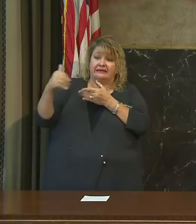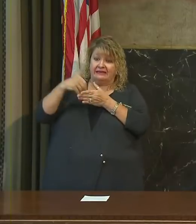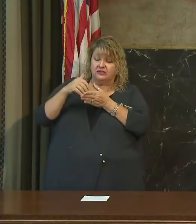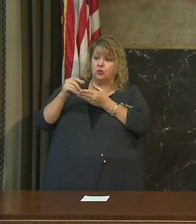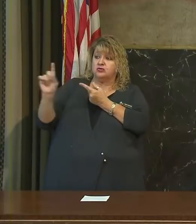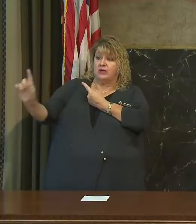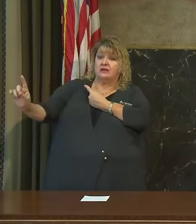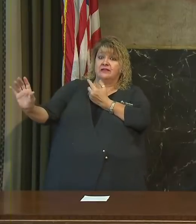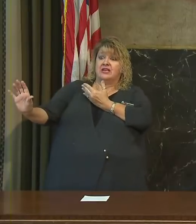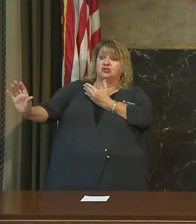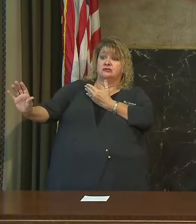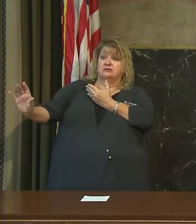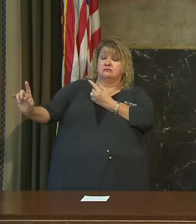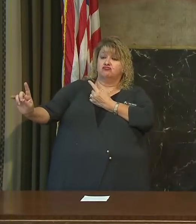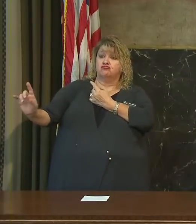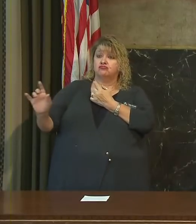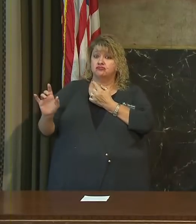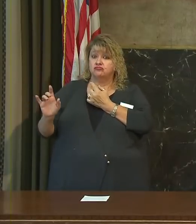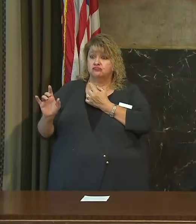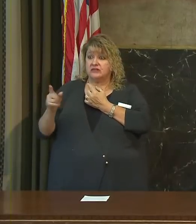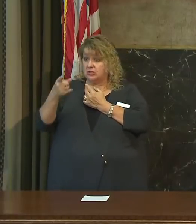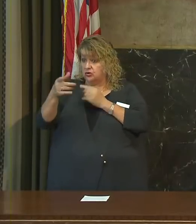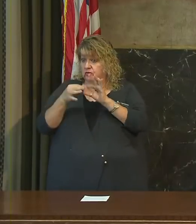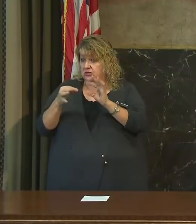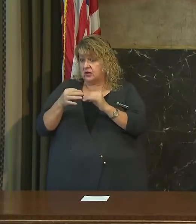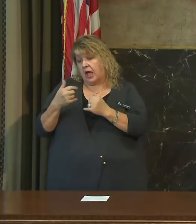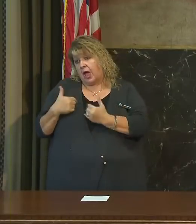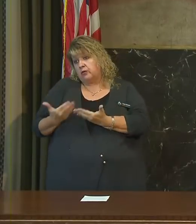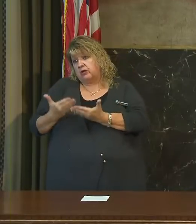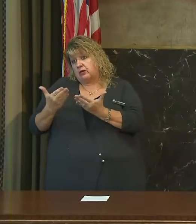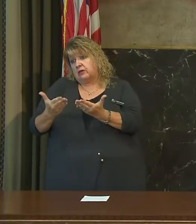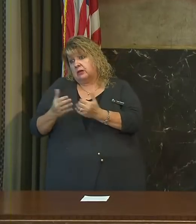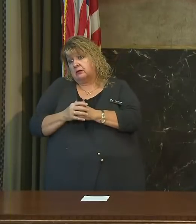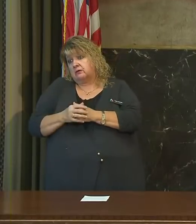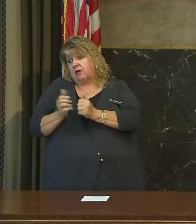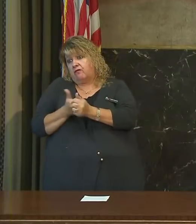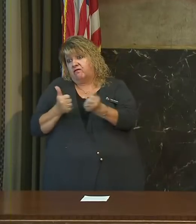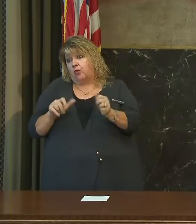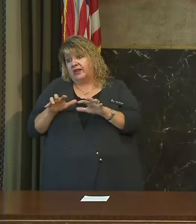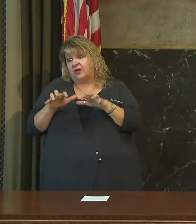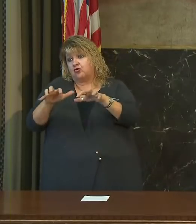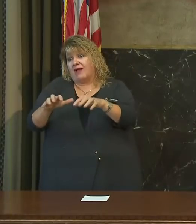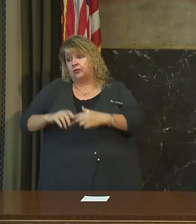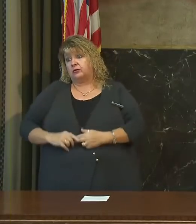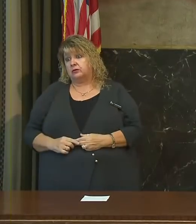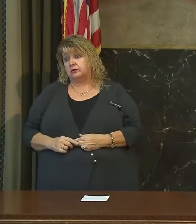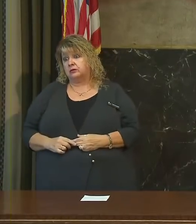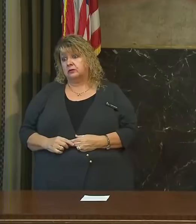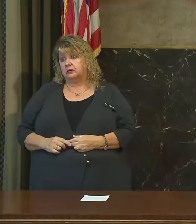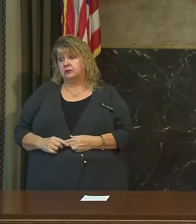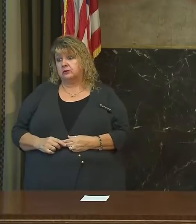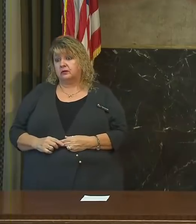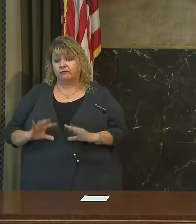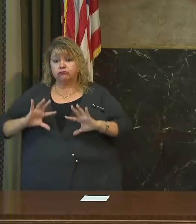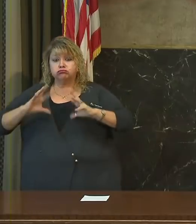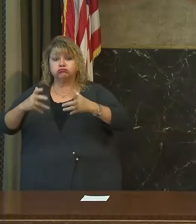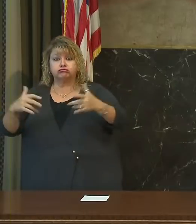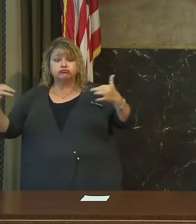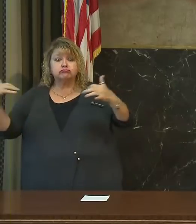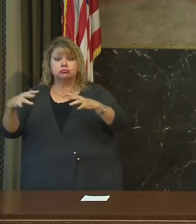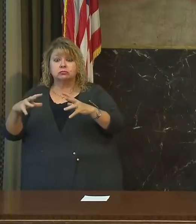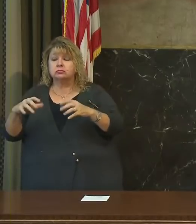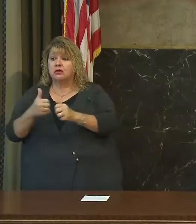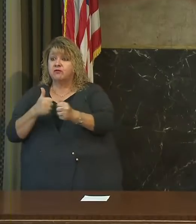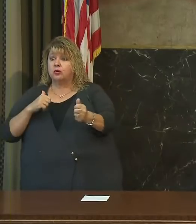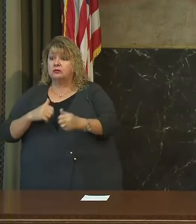what the recommendations is. And just like you mentioned, I would recommend avoiding crowds if you can right now. And I would